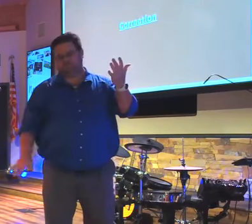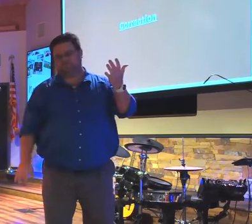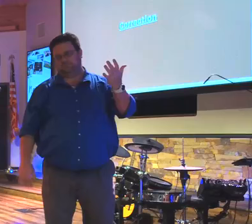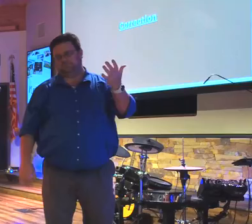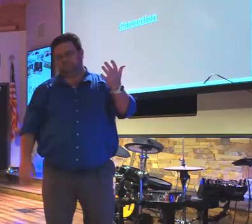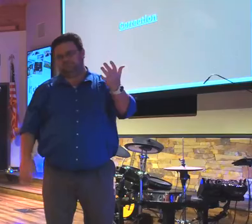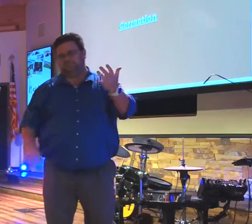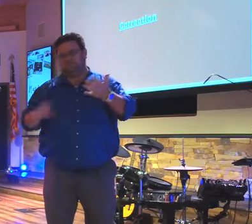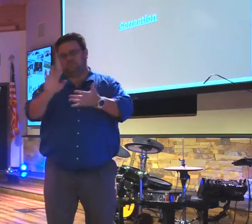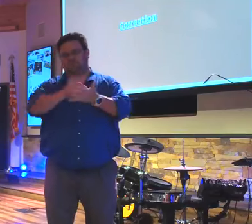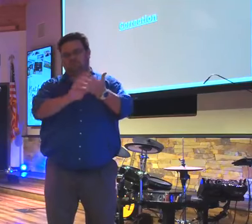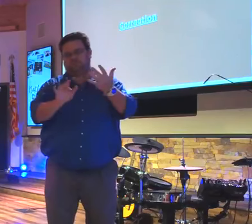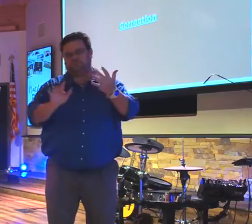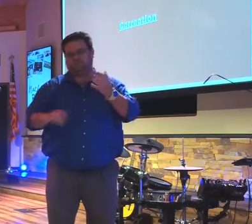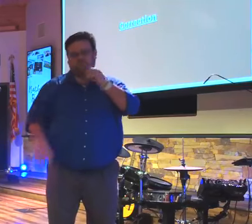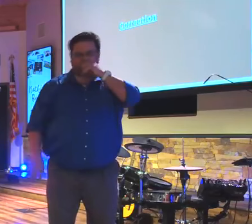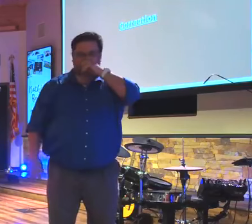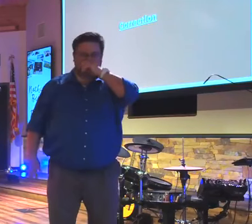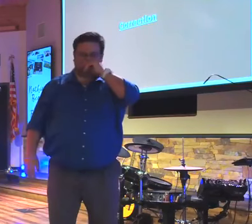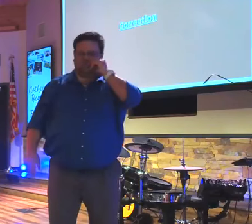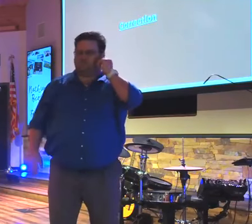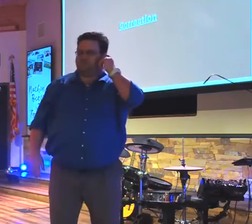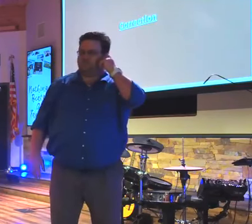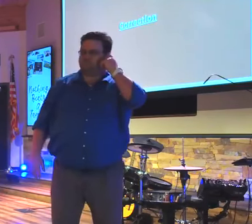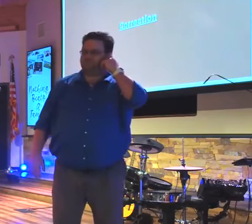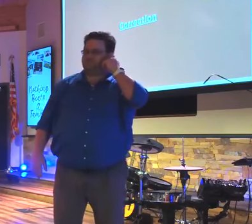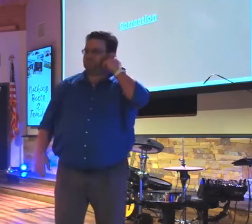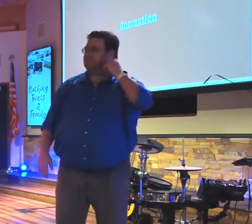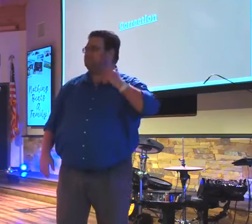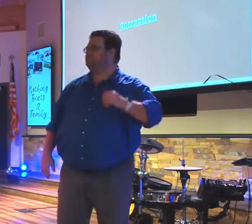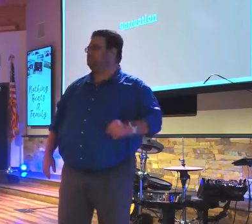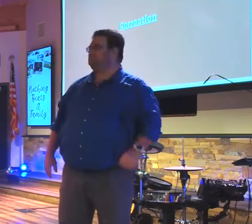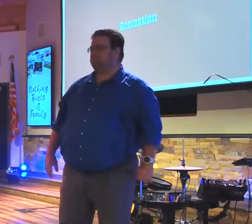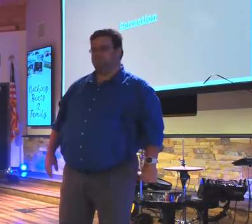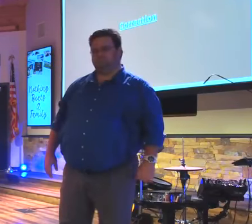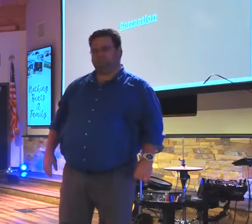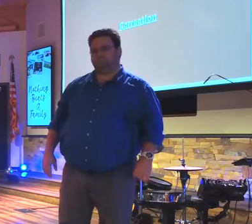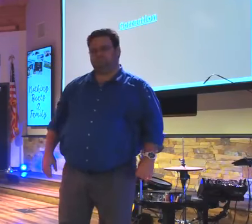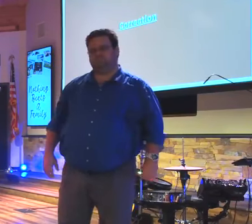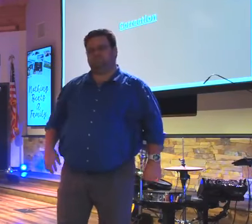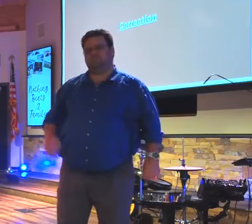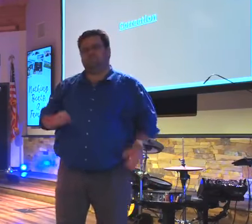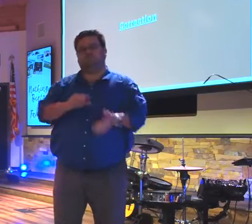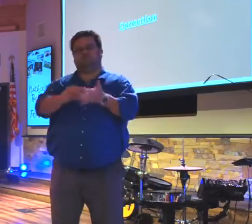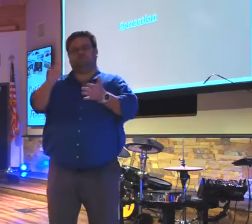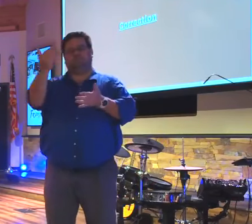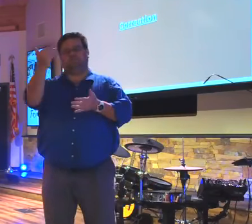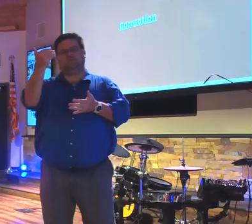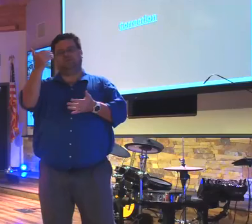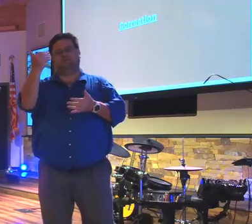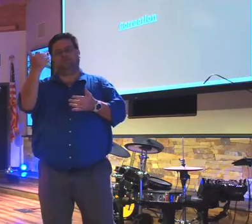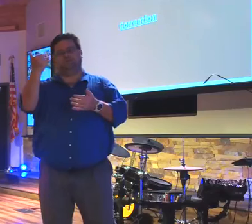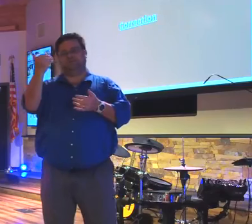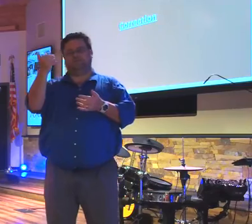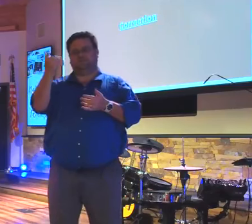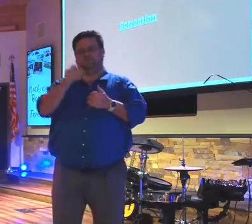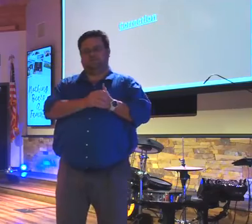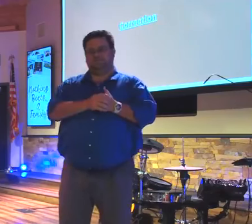thing, correction. Look at Proverbs 22 again. We're already there. Look at verse 15. Look down at verse